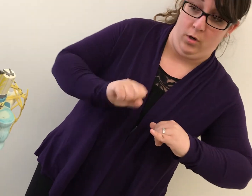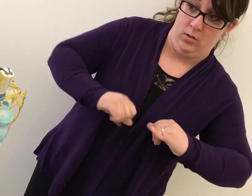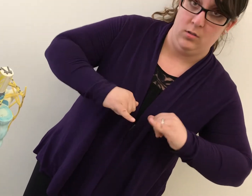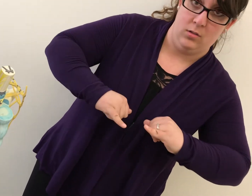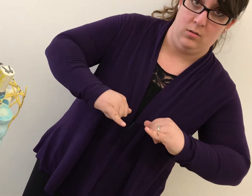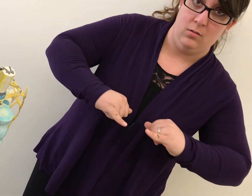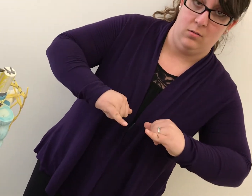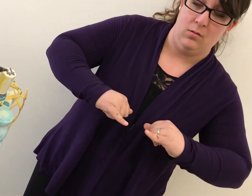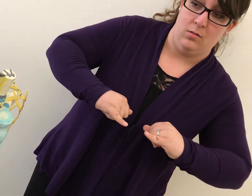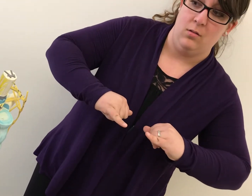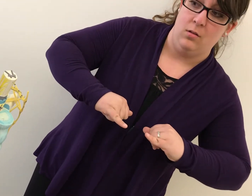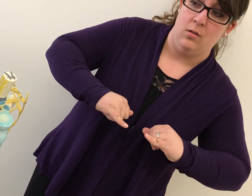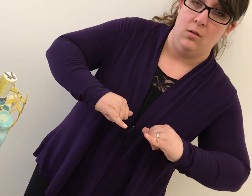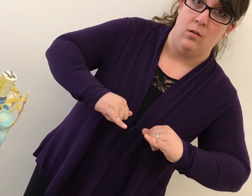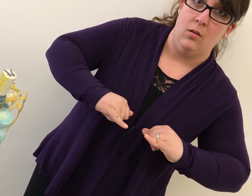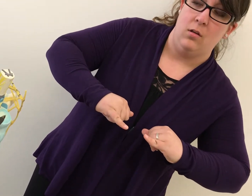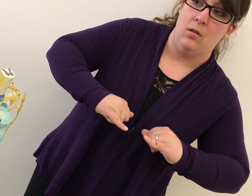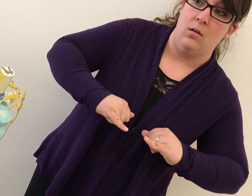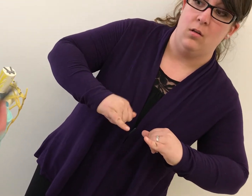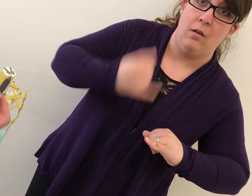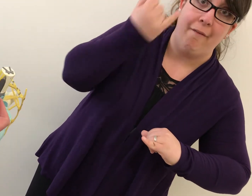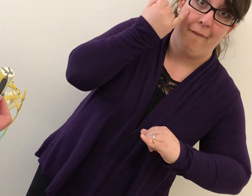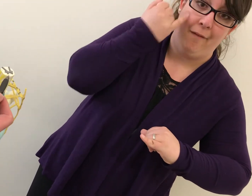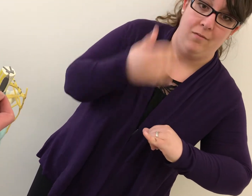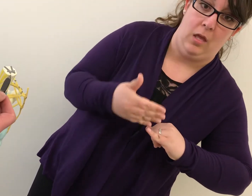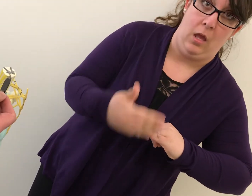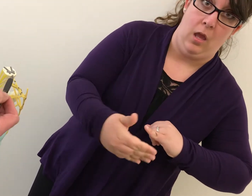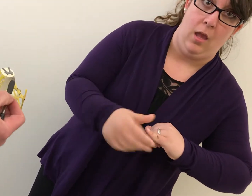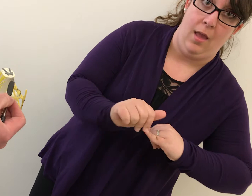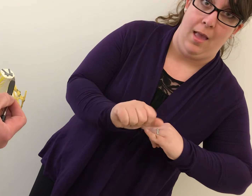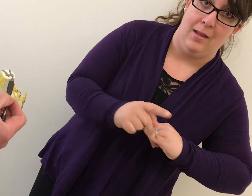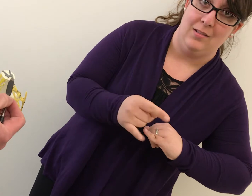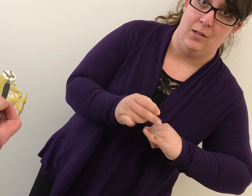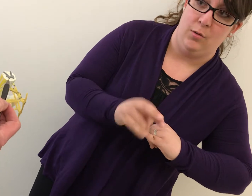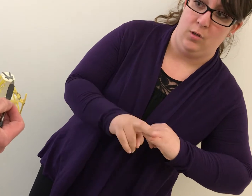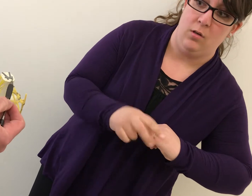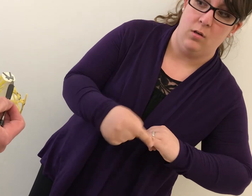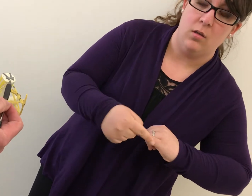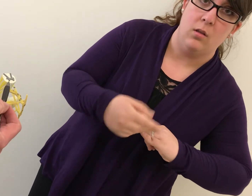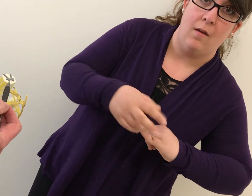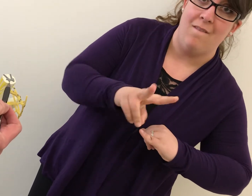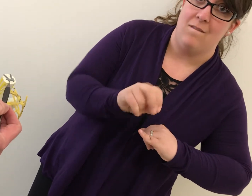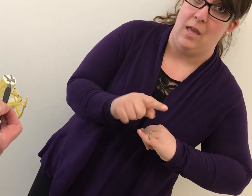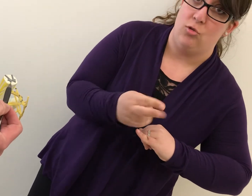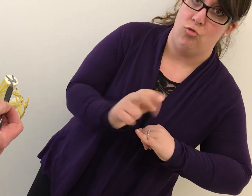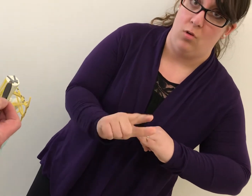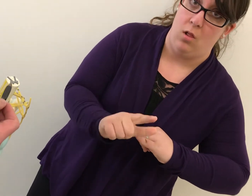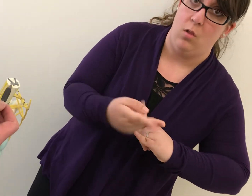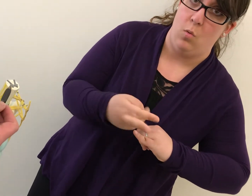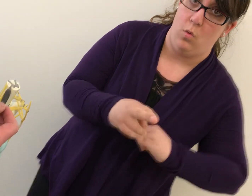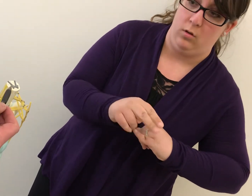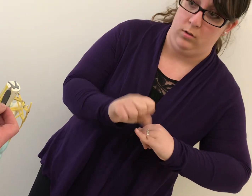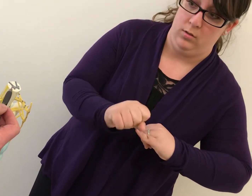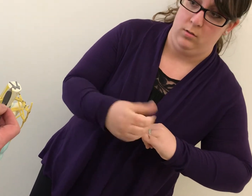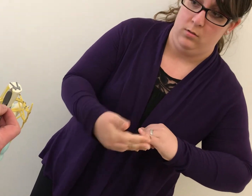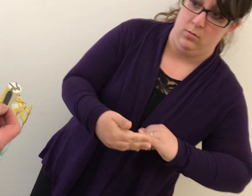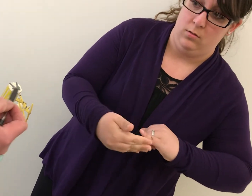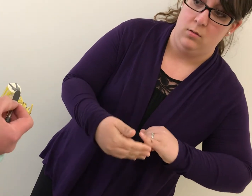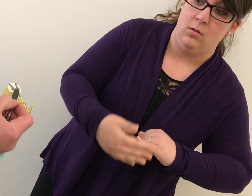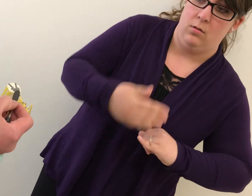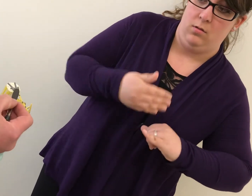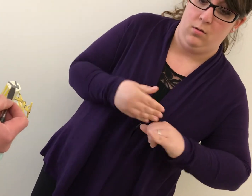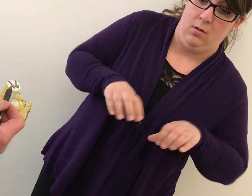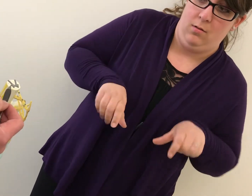gray matter are, if this is anterior, this is the ventral horns here and here. These are lateral